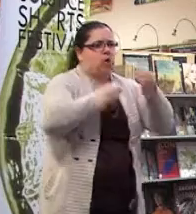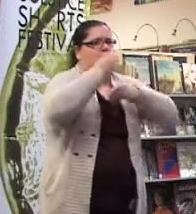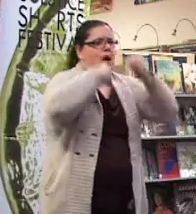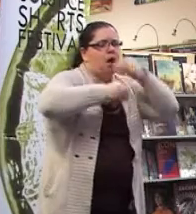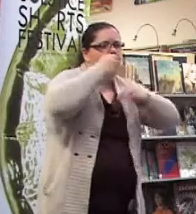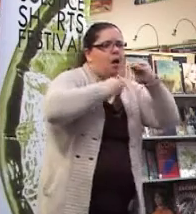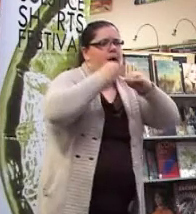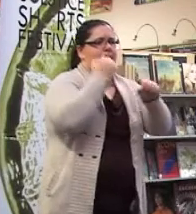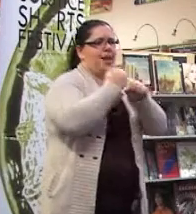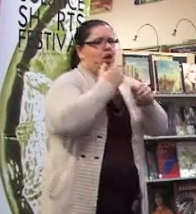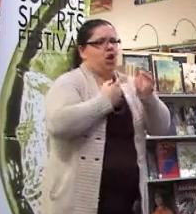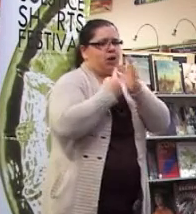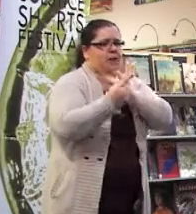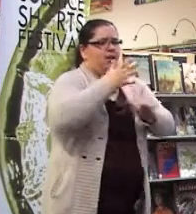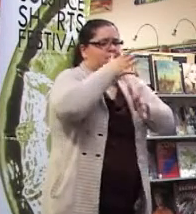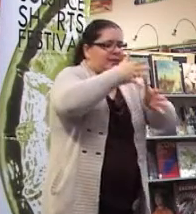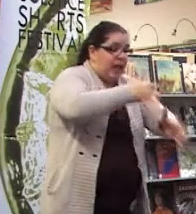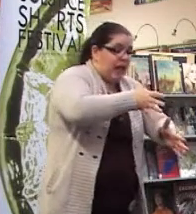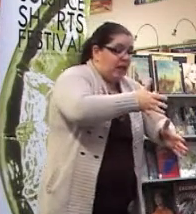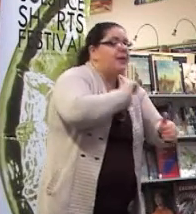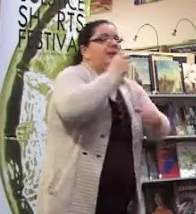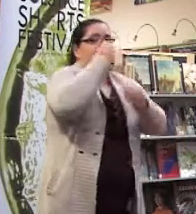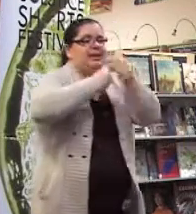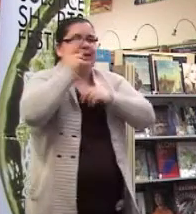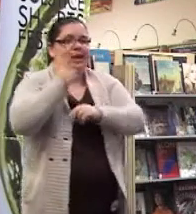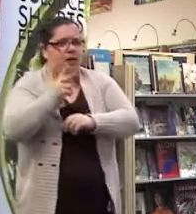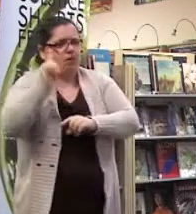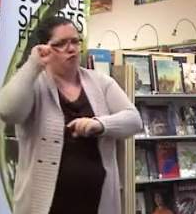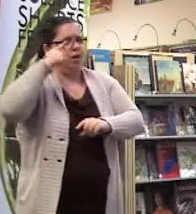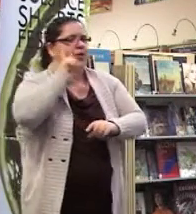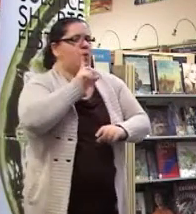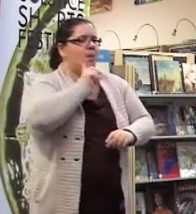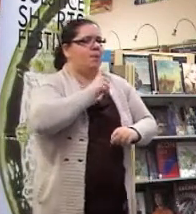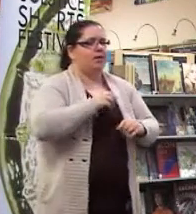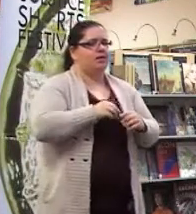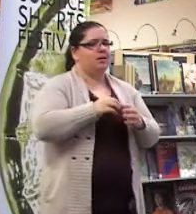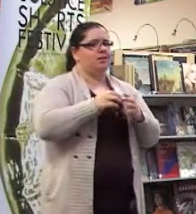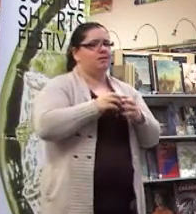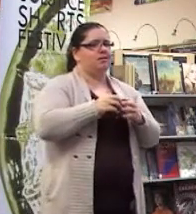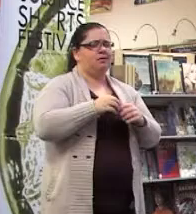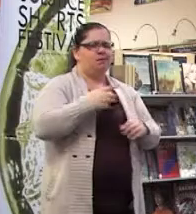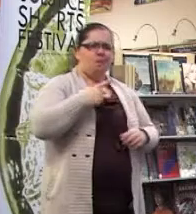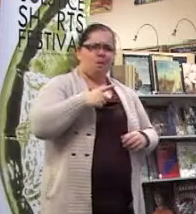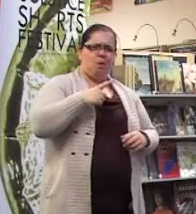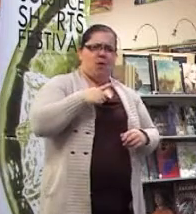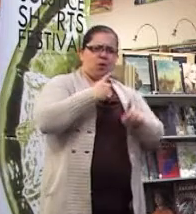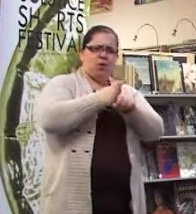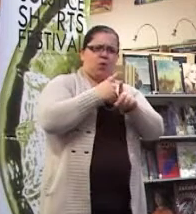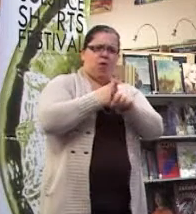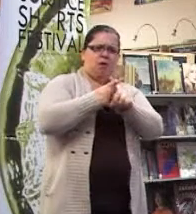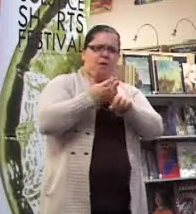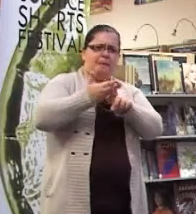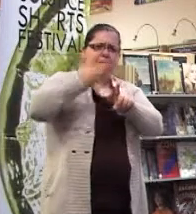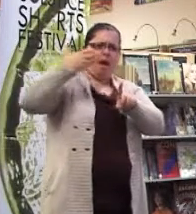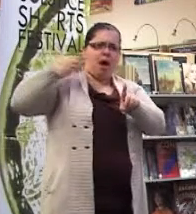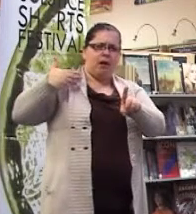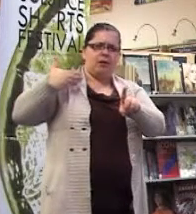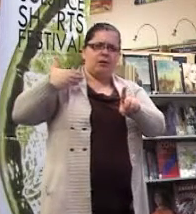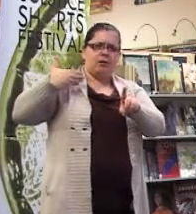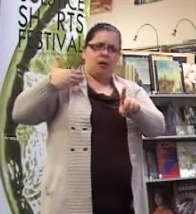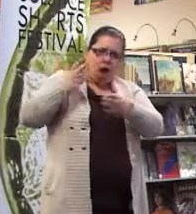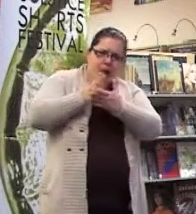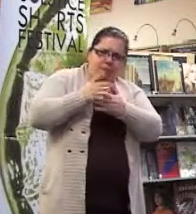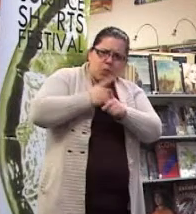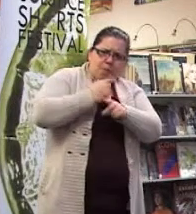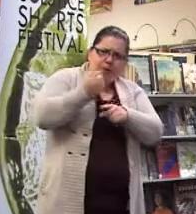time, eating and making herself sick, and eating again. Crazy woman she was. Why was he talking about my mum in the past tense? And was it really her he